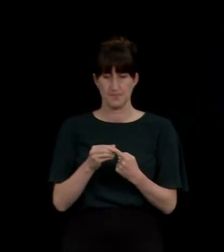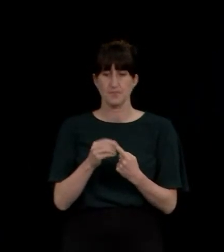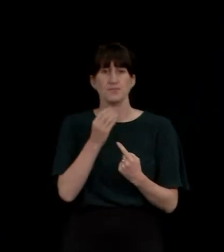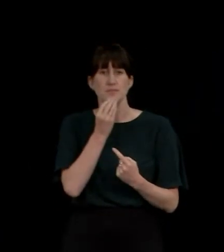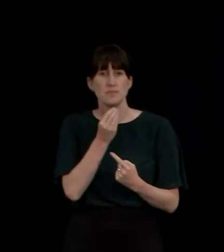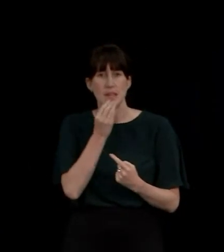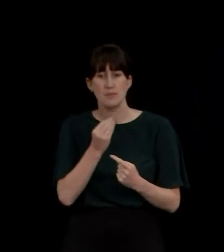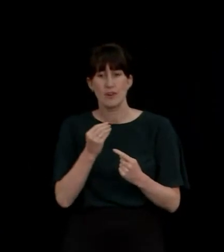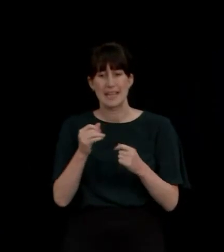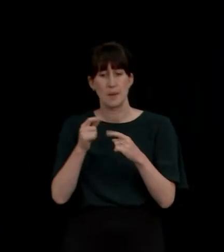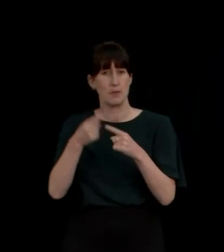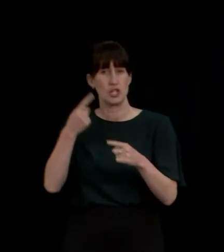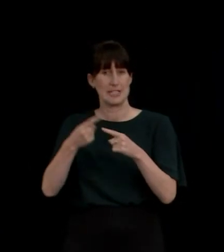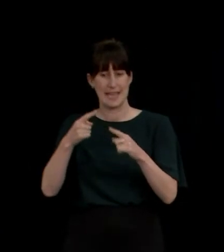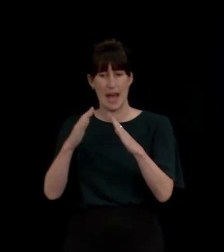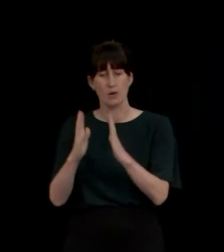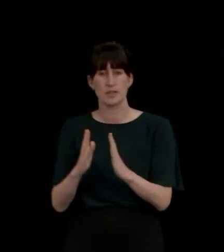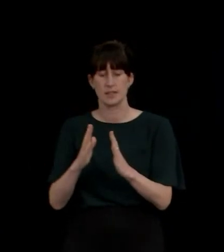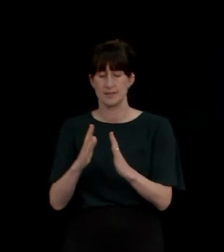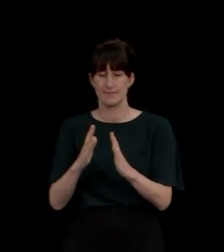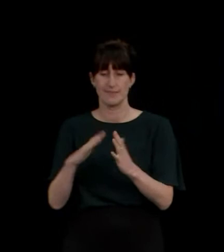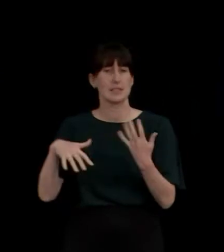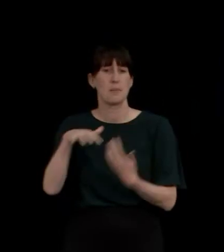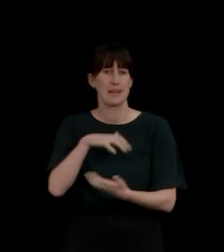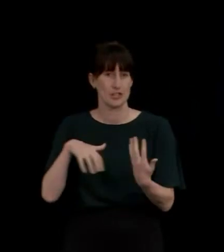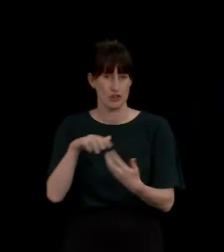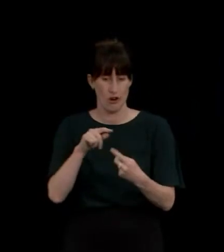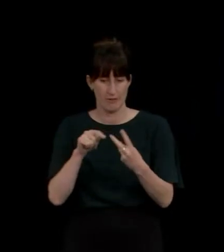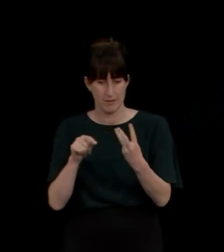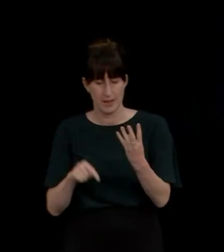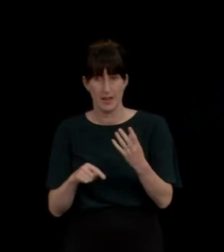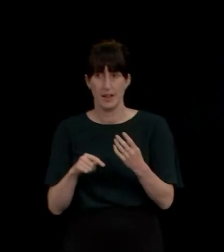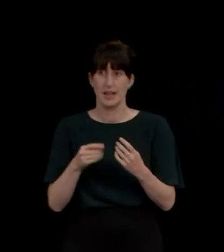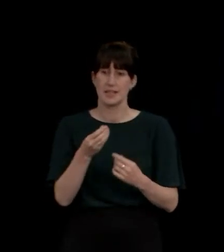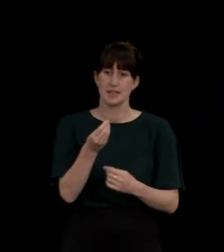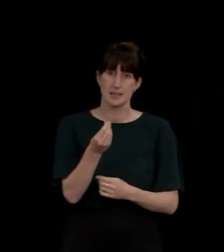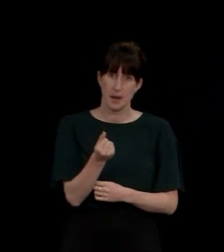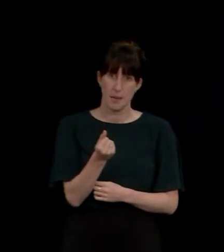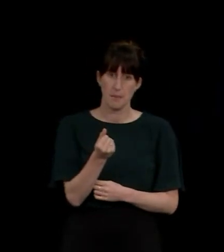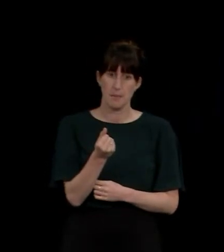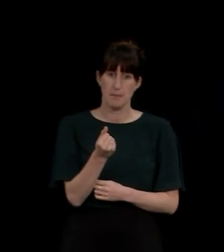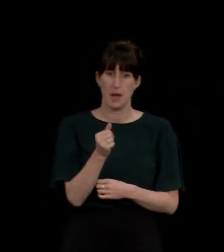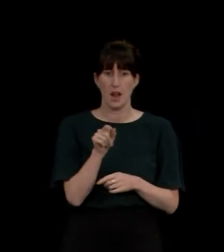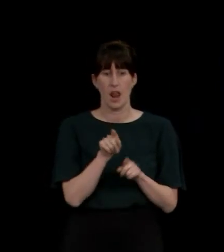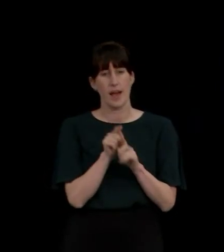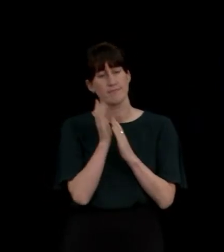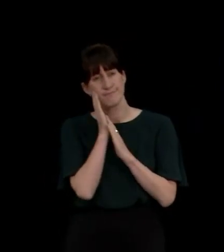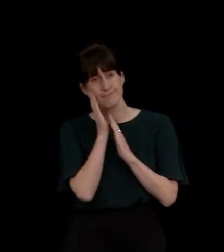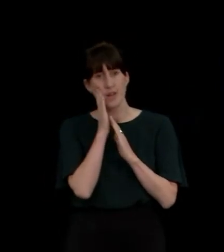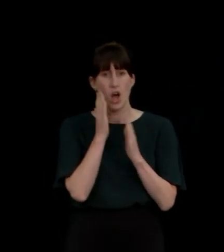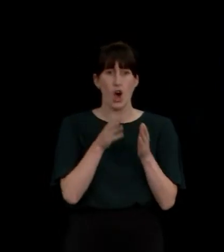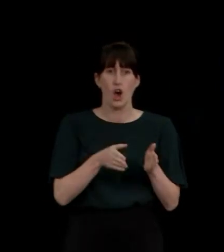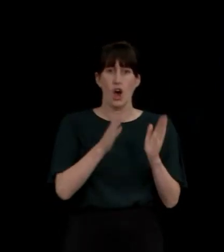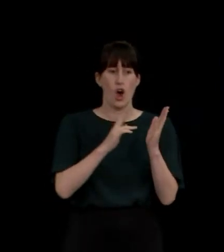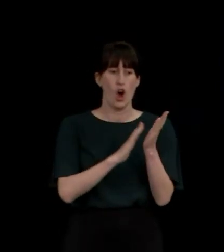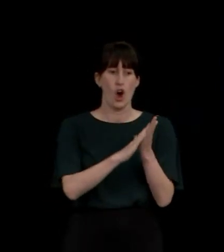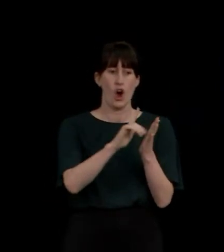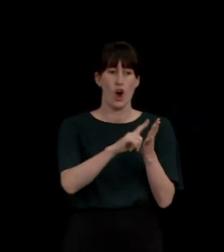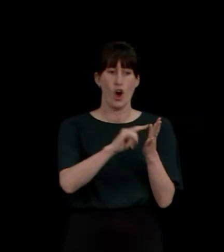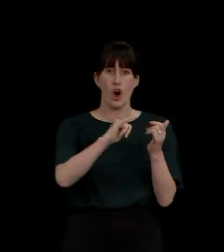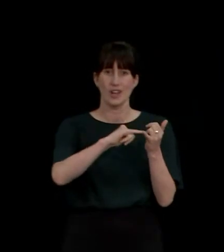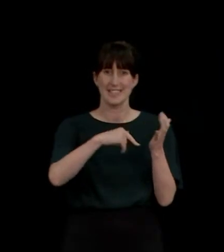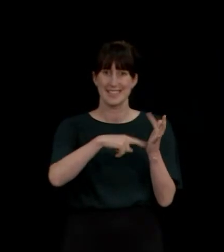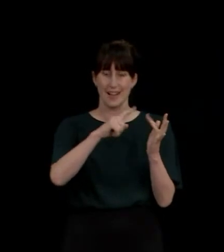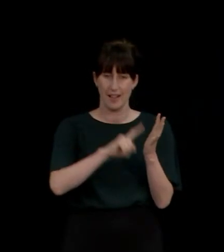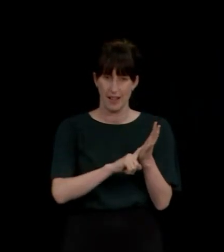housing places that are involved is a mix of some sort of hostels, motels and